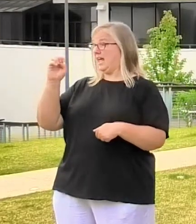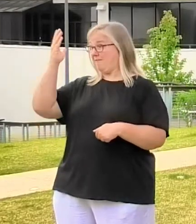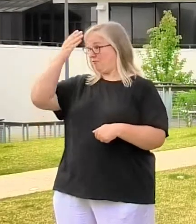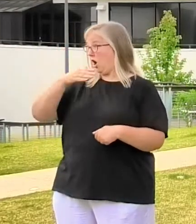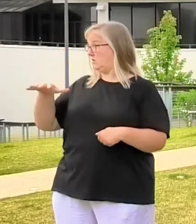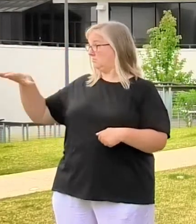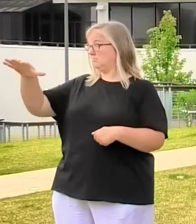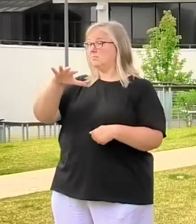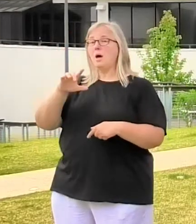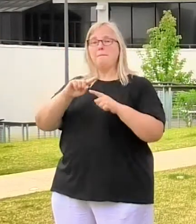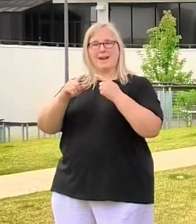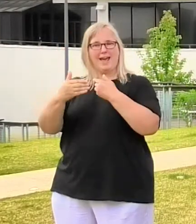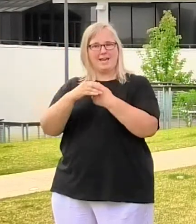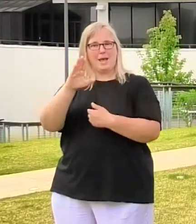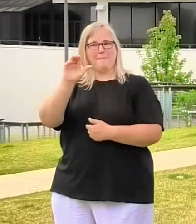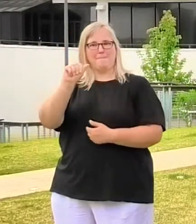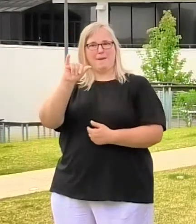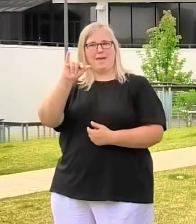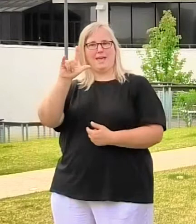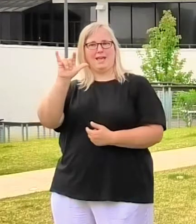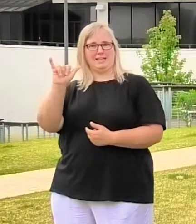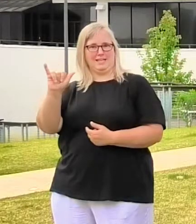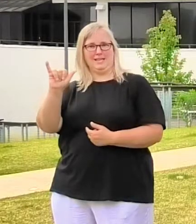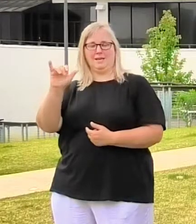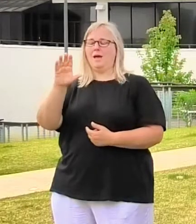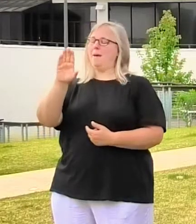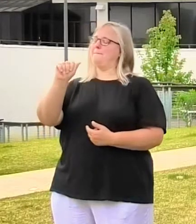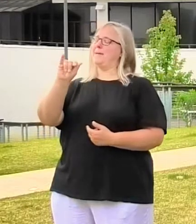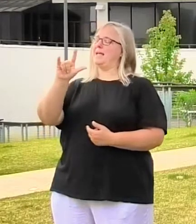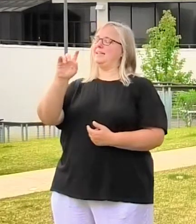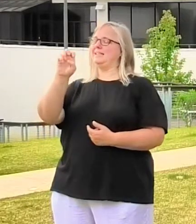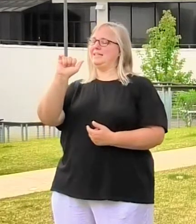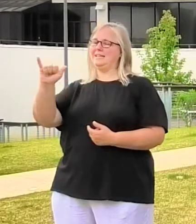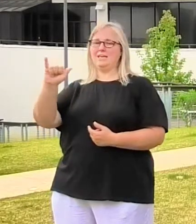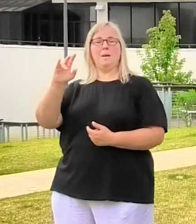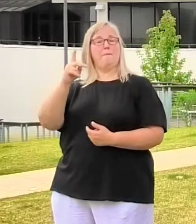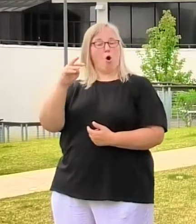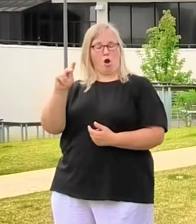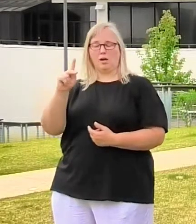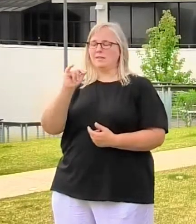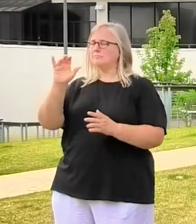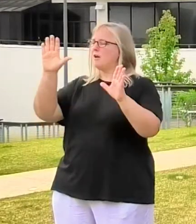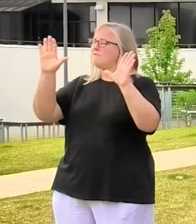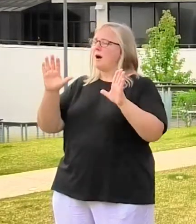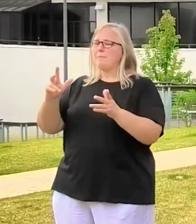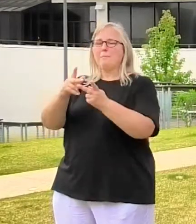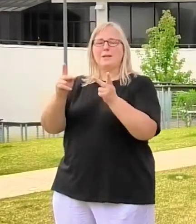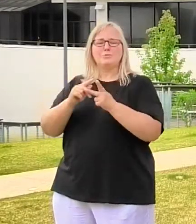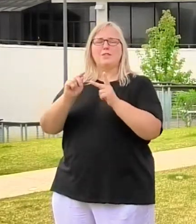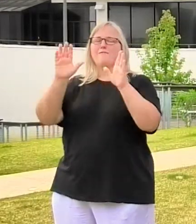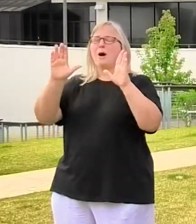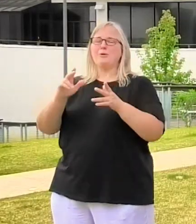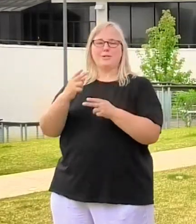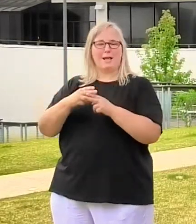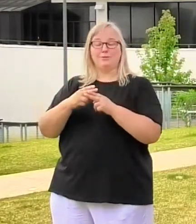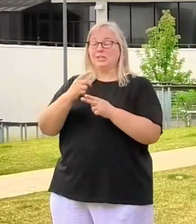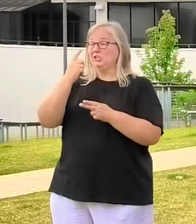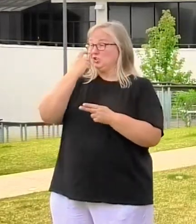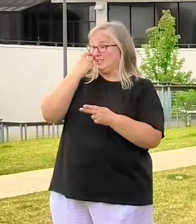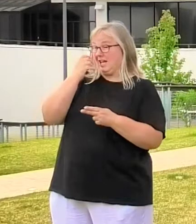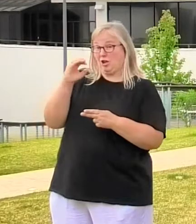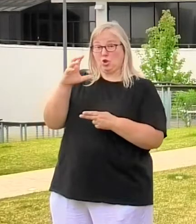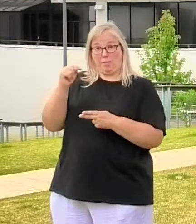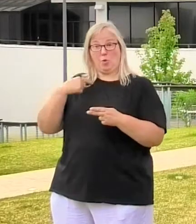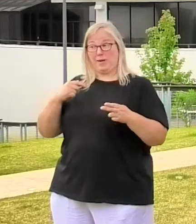at Bailey Park. What a phenomenal place with a phenomenal name. Just last October, we